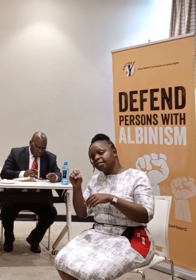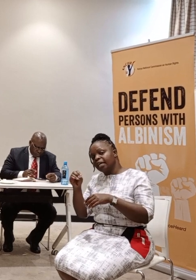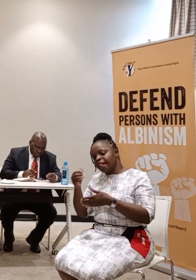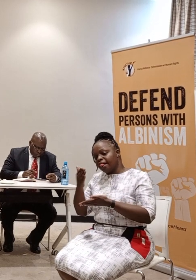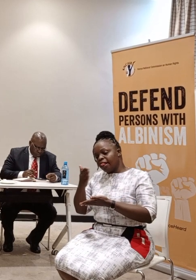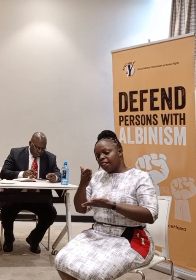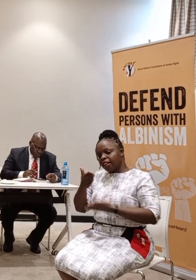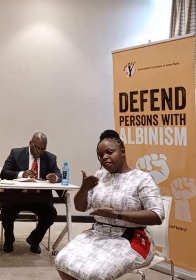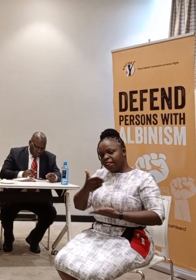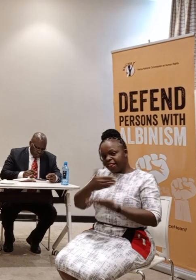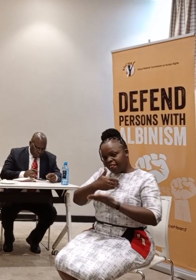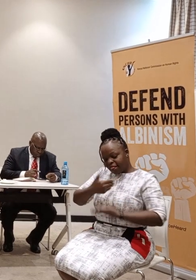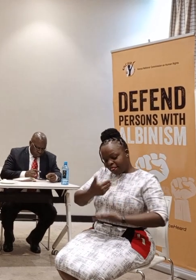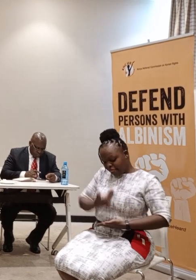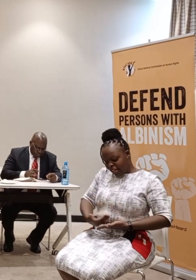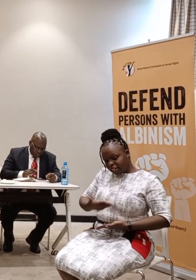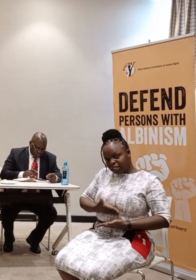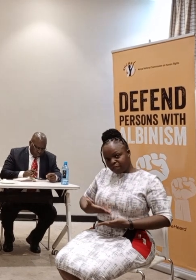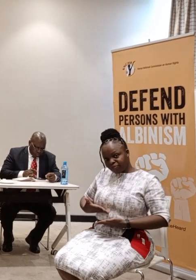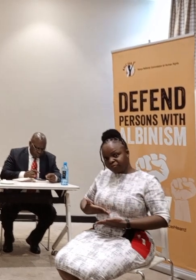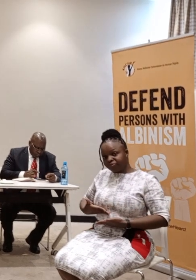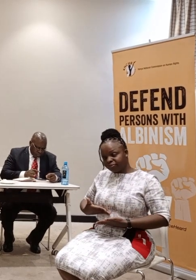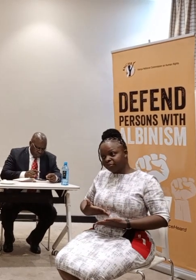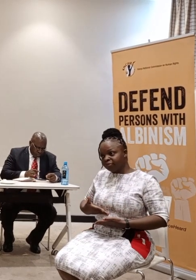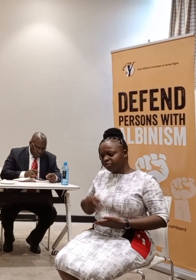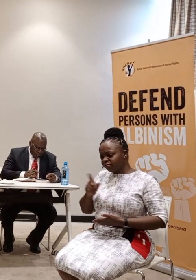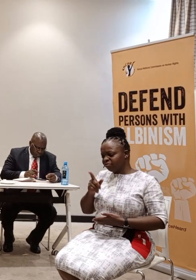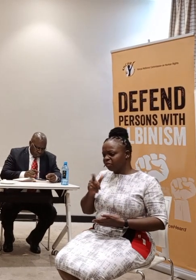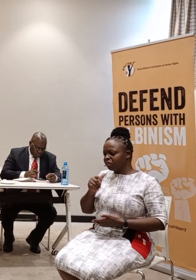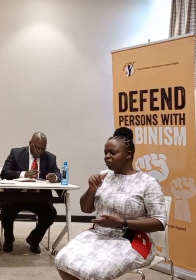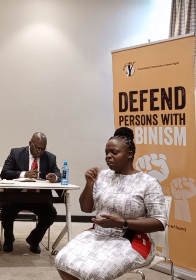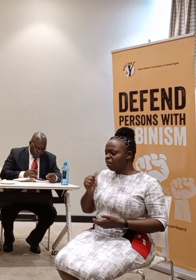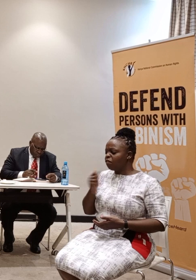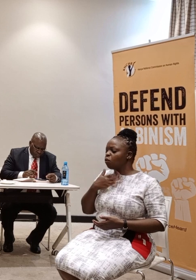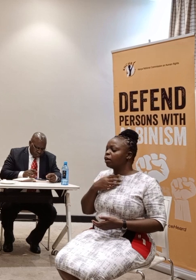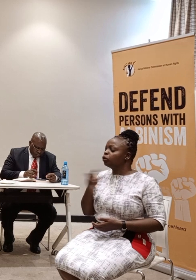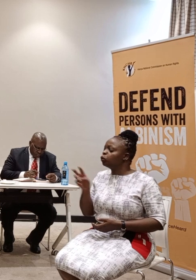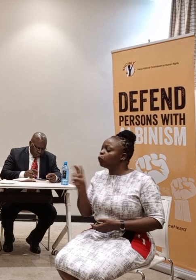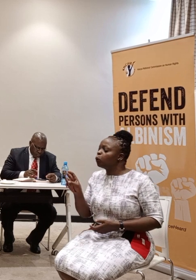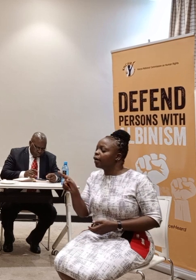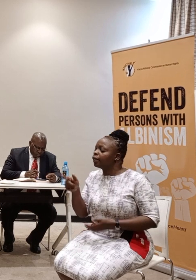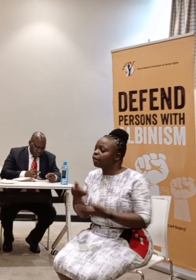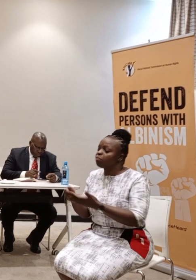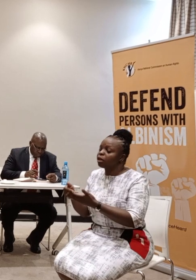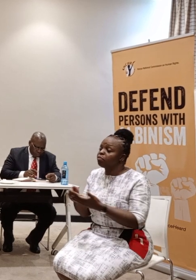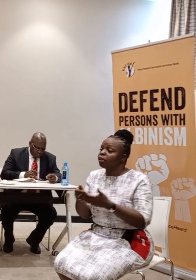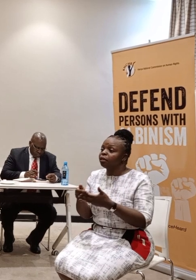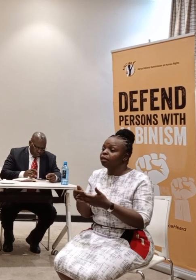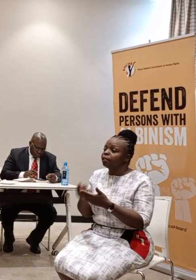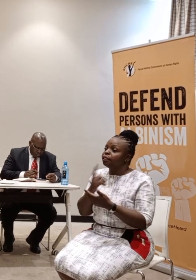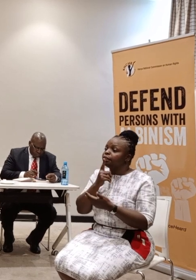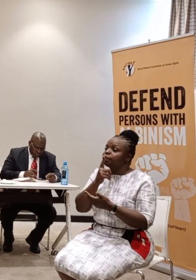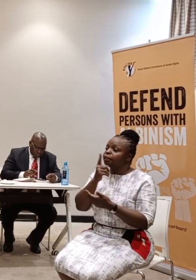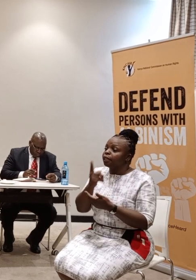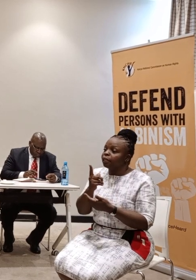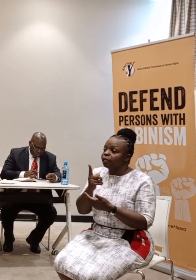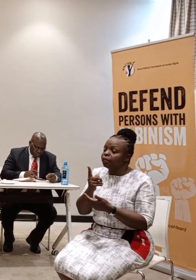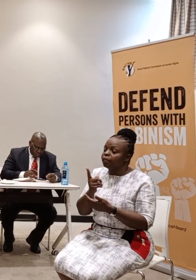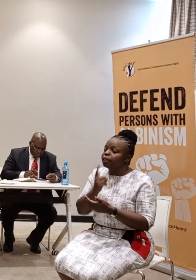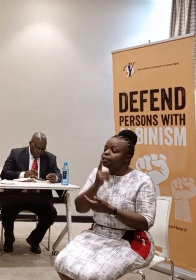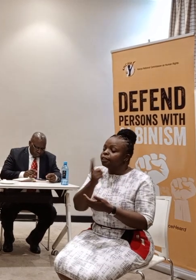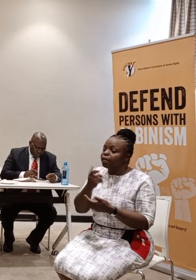and we were waiting for the baby, she didn't want to look at the baby. And so she was saying, niambieni huyo